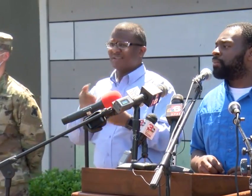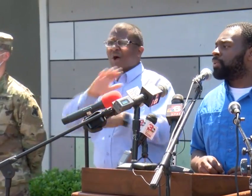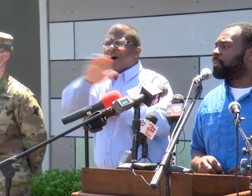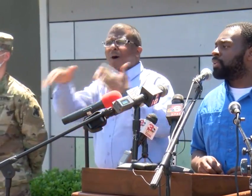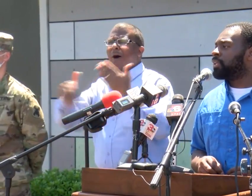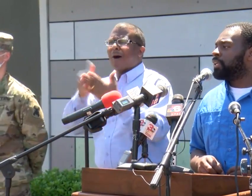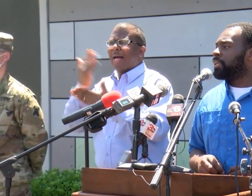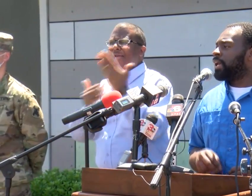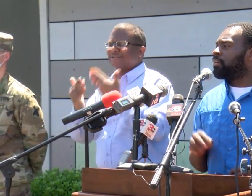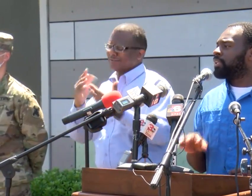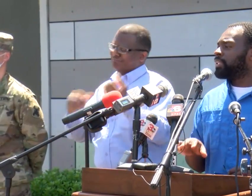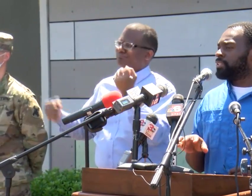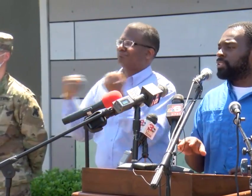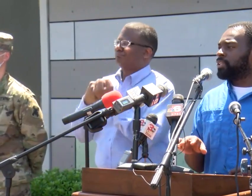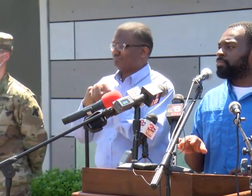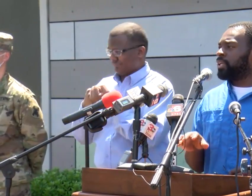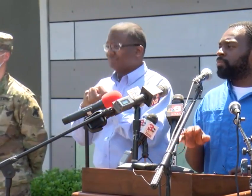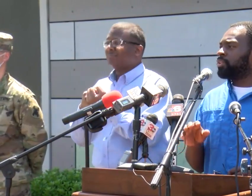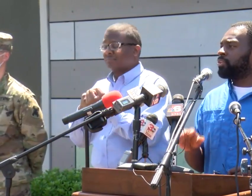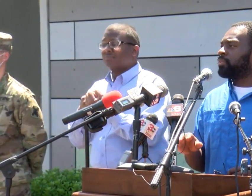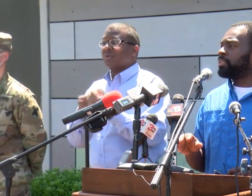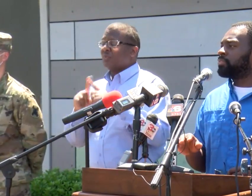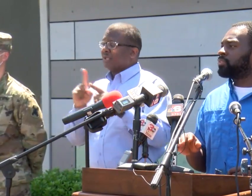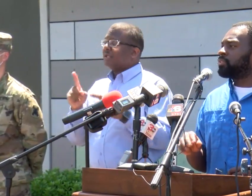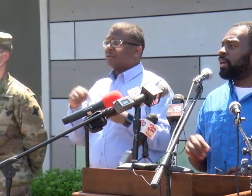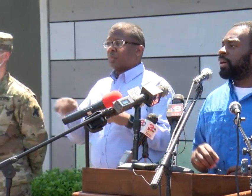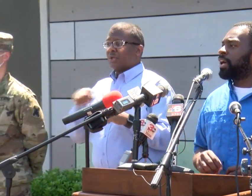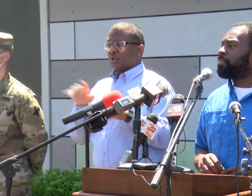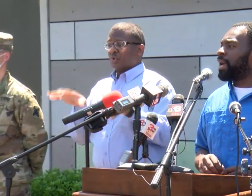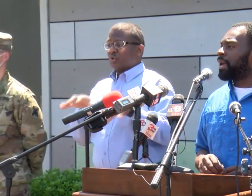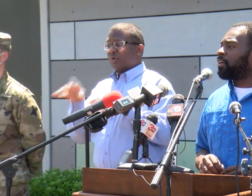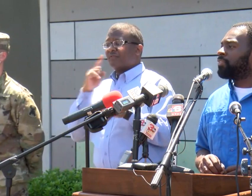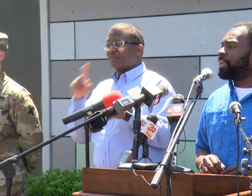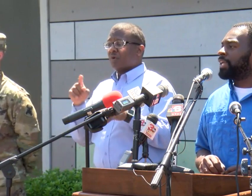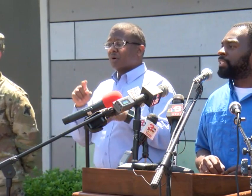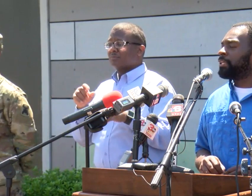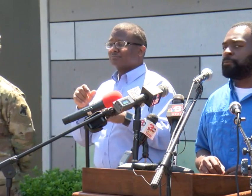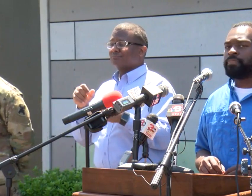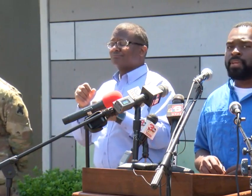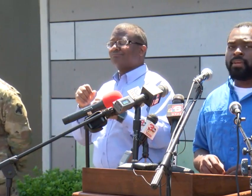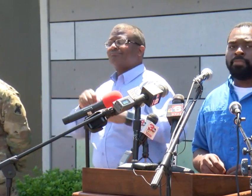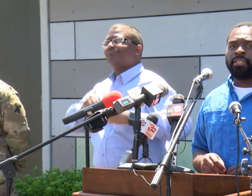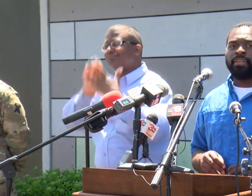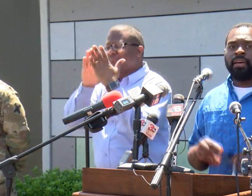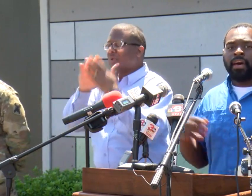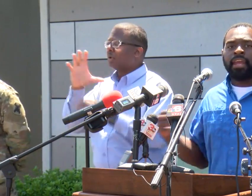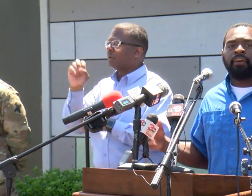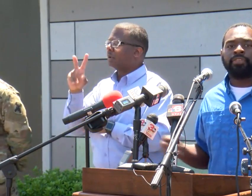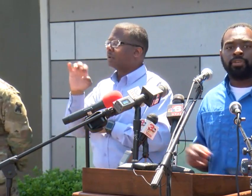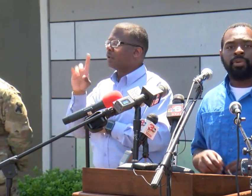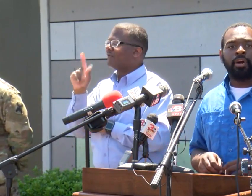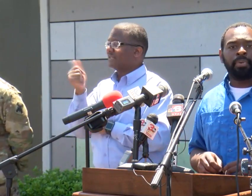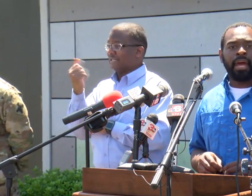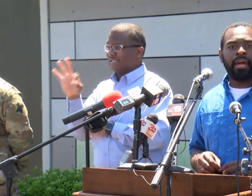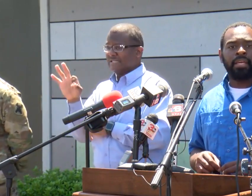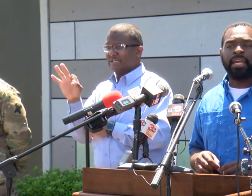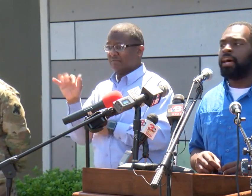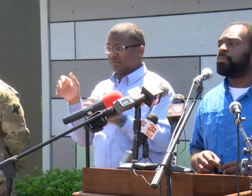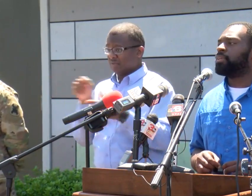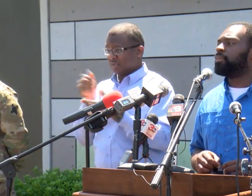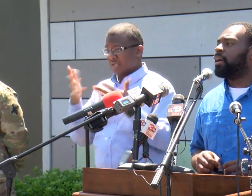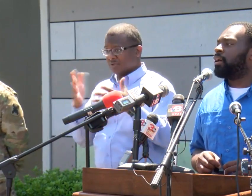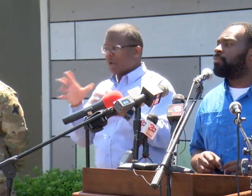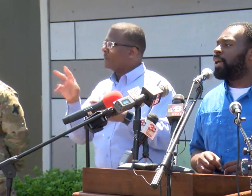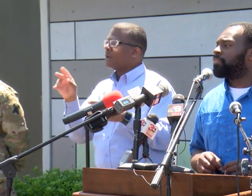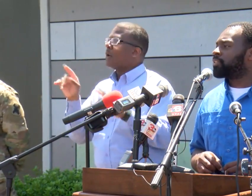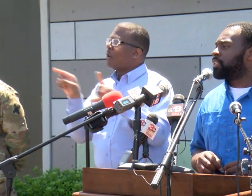help our community. Not only is this something that we're doing to combat COVID-19, but an effort to reopen our